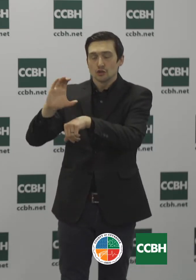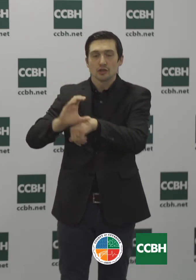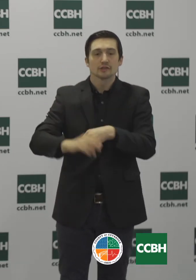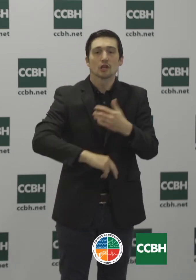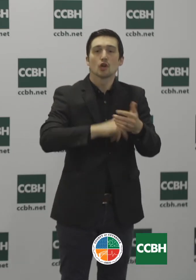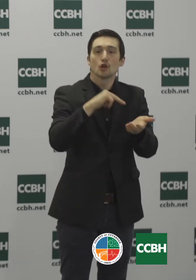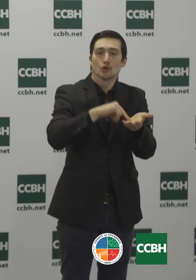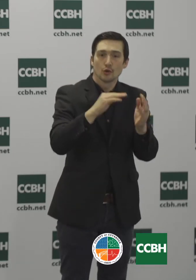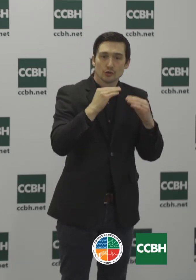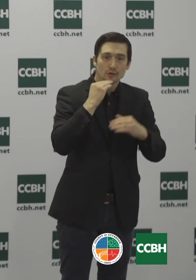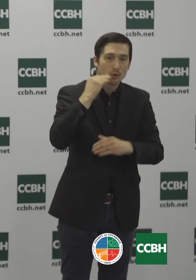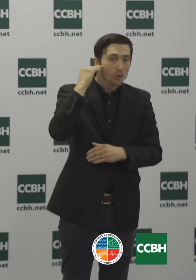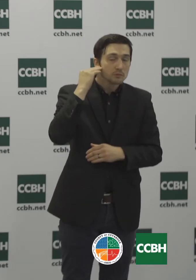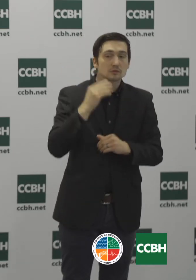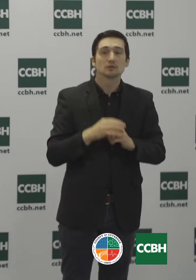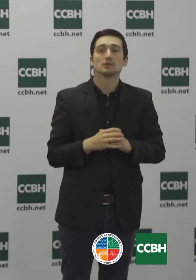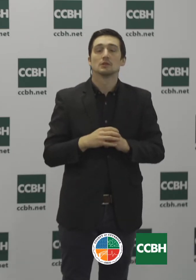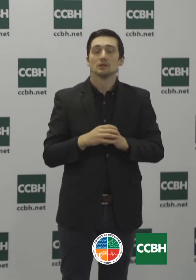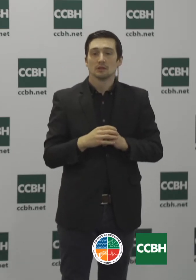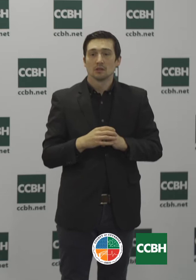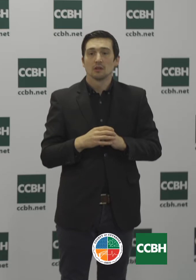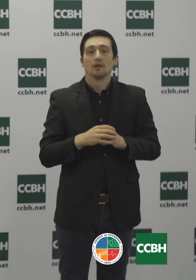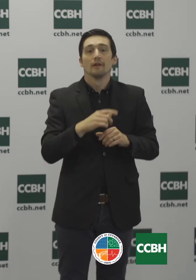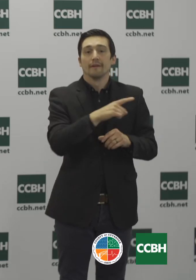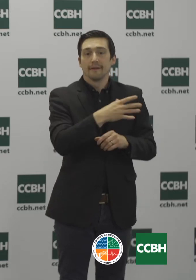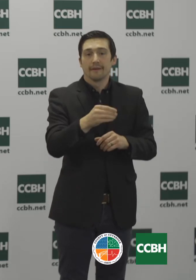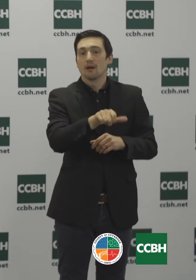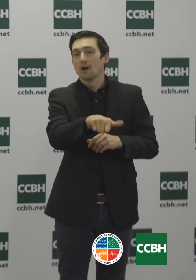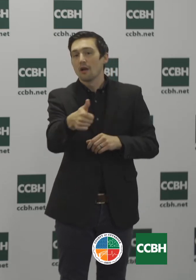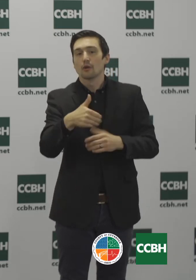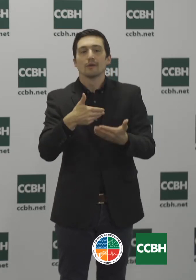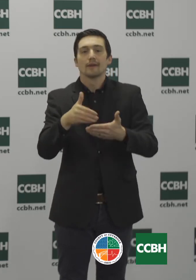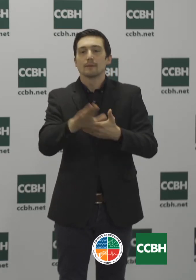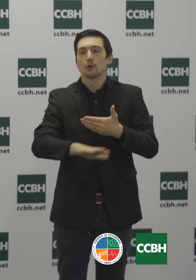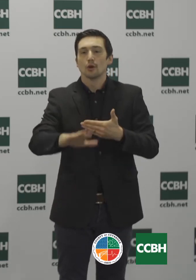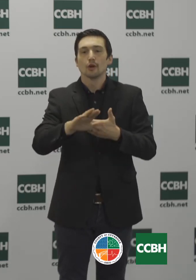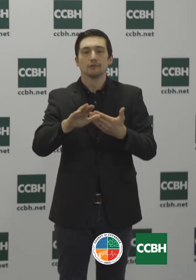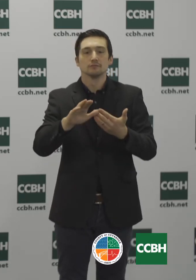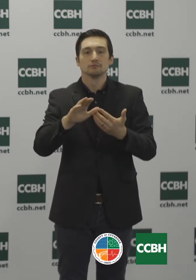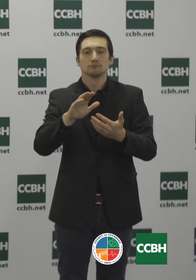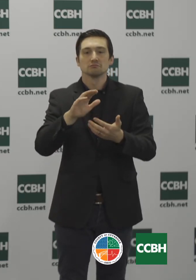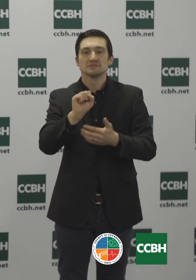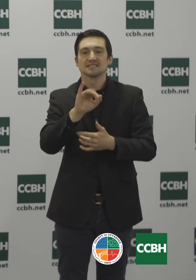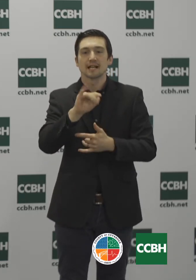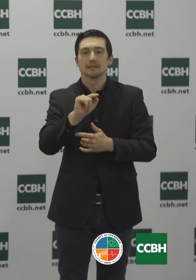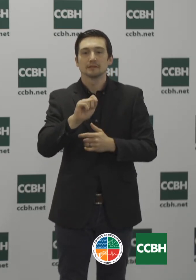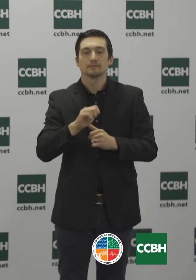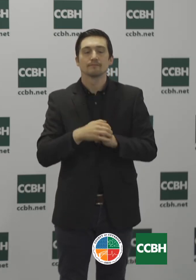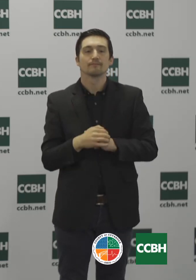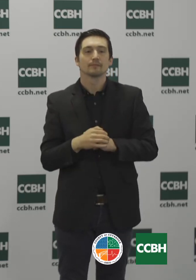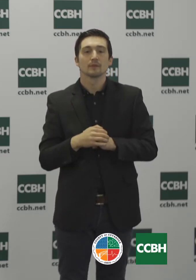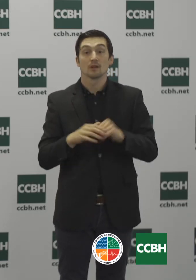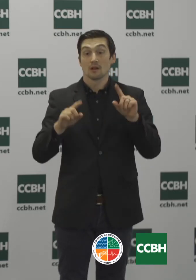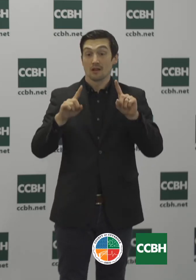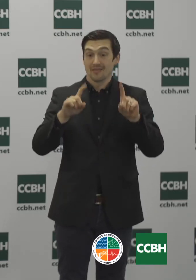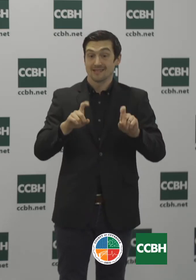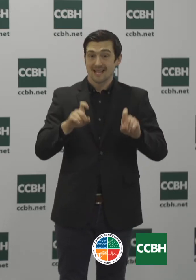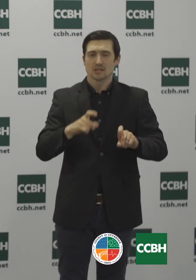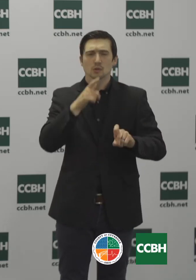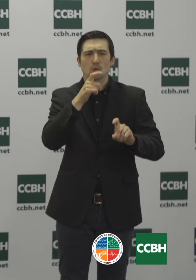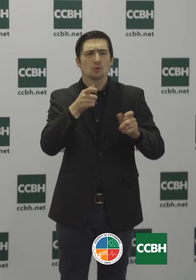already affiliated with another provider, and other neighborhood sites. Tests will be conducted by Metro